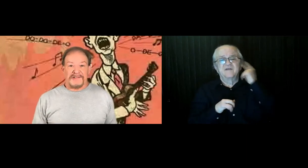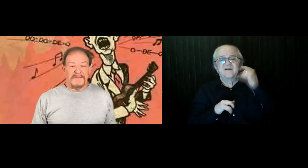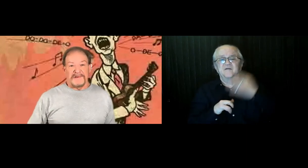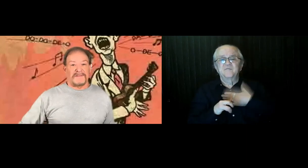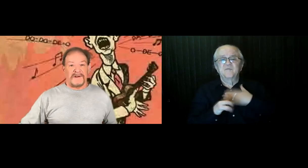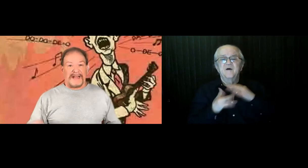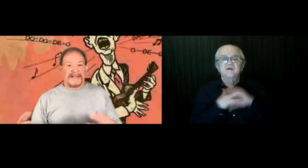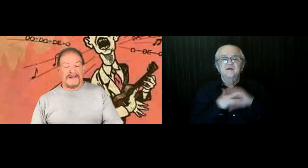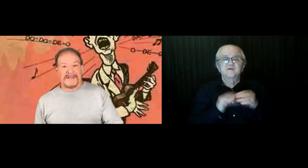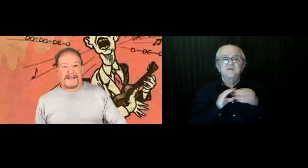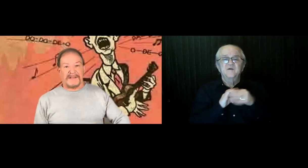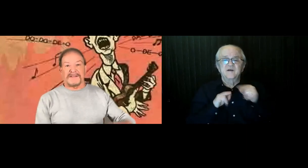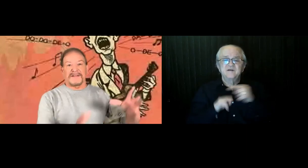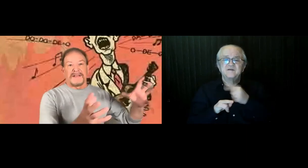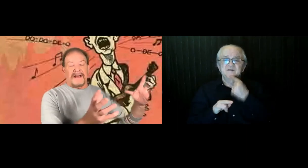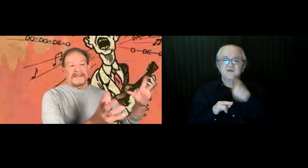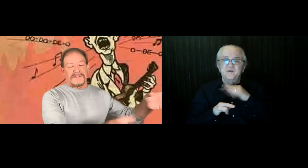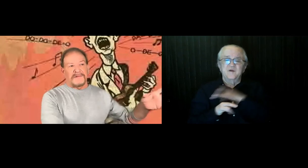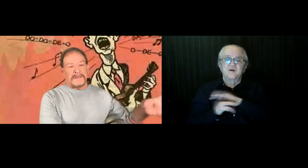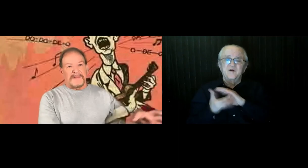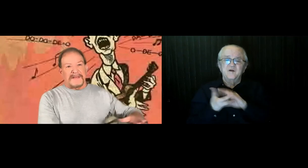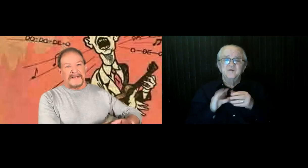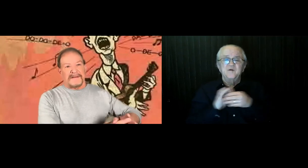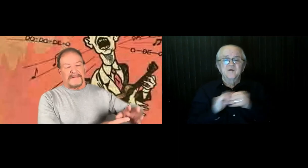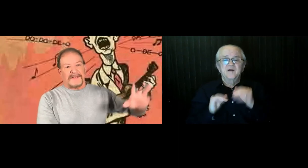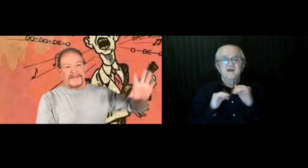story of how she moved from her academics